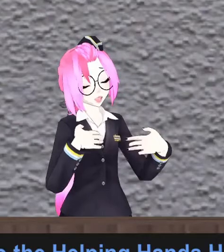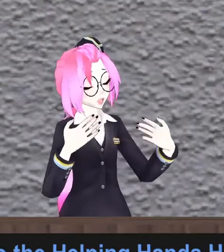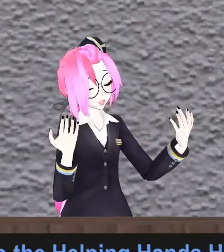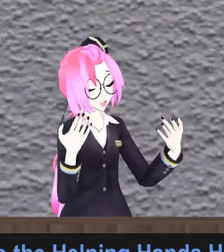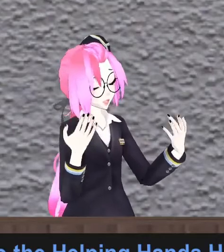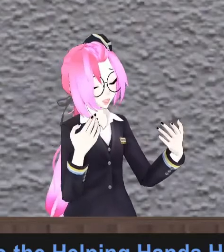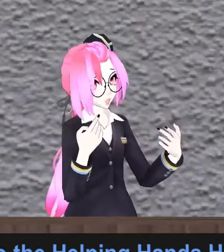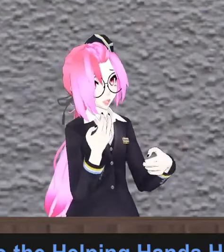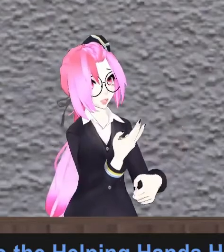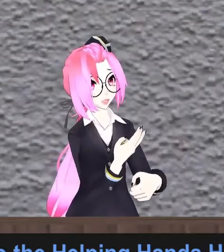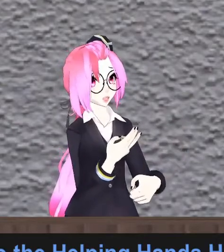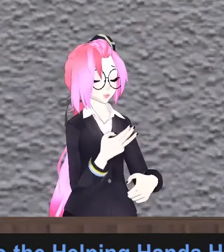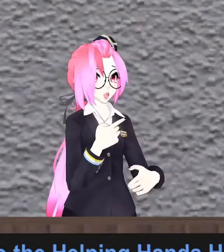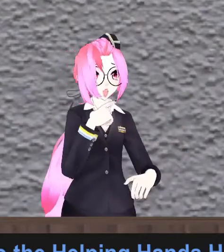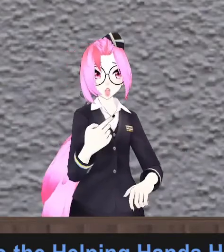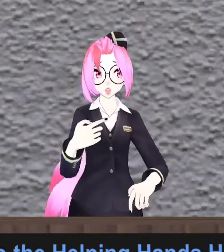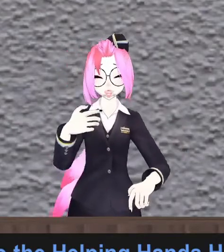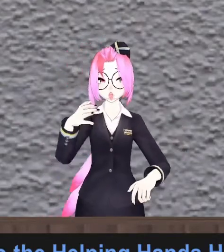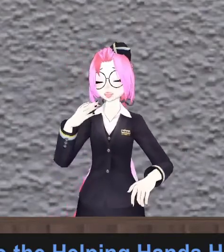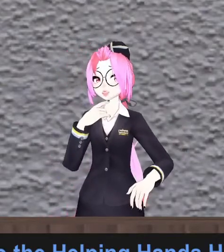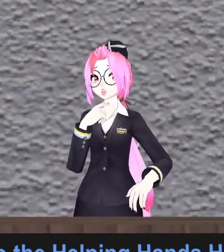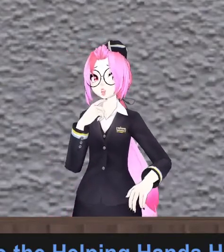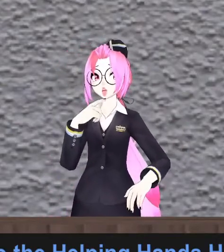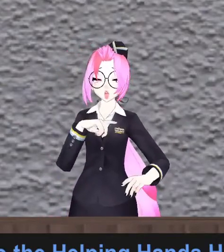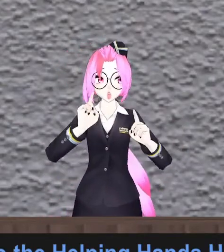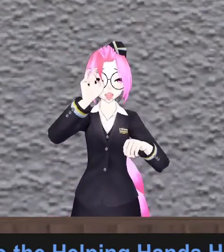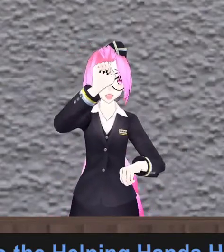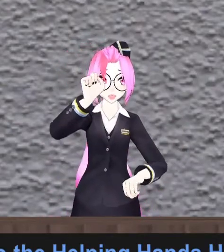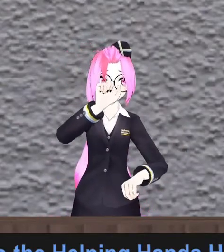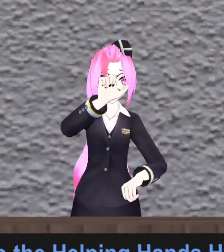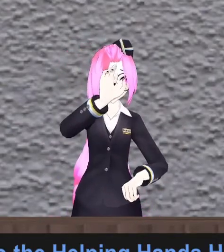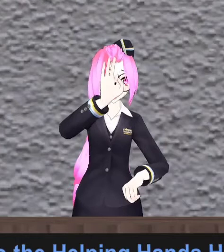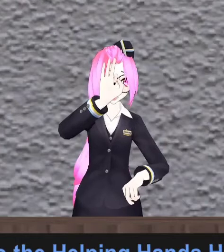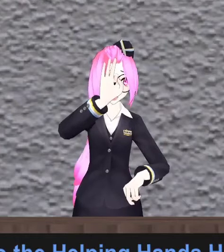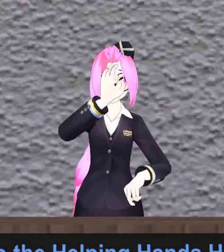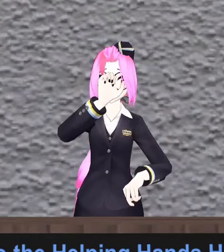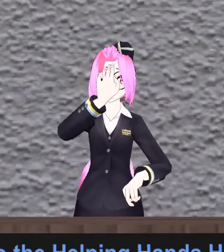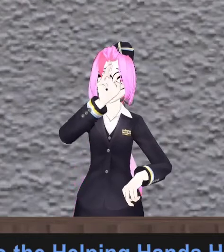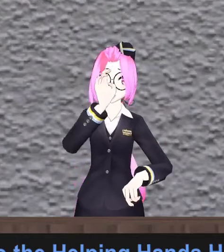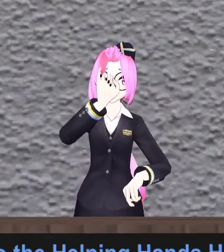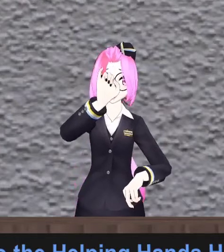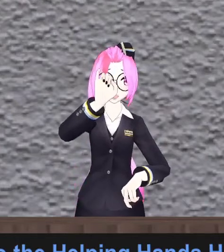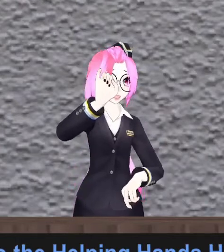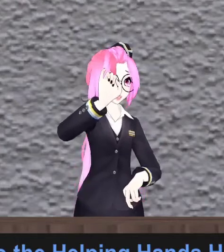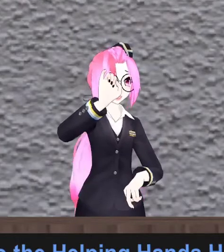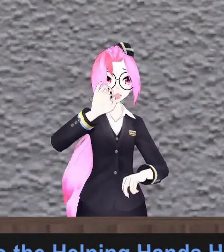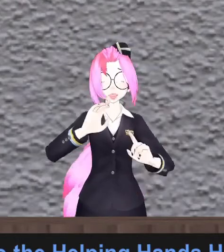an animal. What are you supposed to use that for? Well, I'll tell you. So let's say I went on a safari. I don't know how to spell safari. I